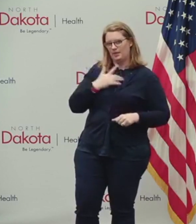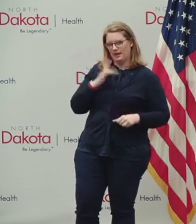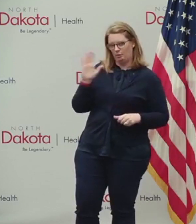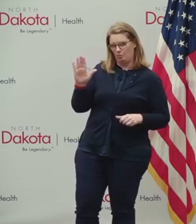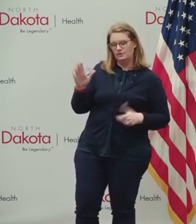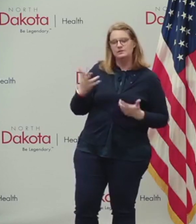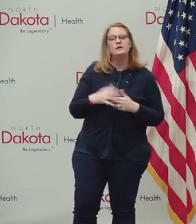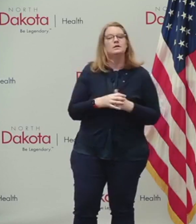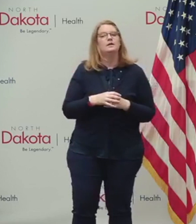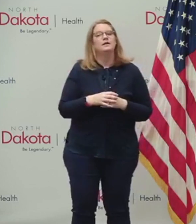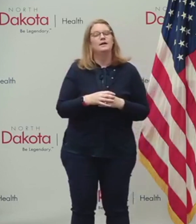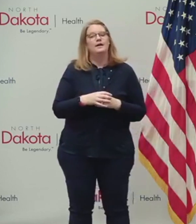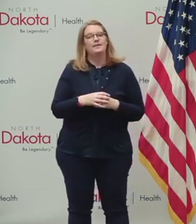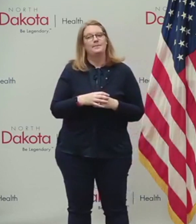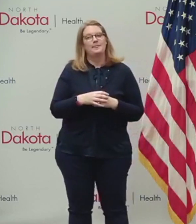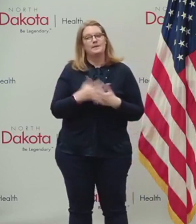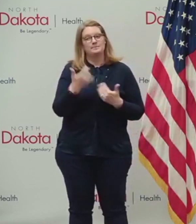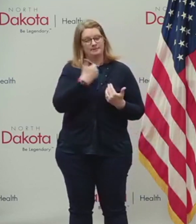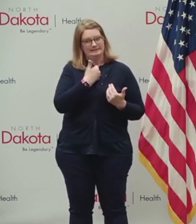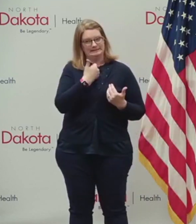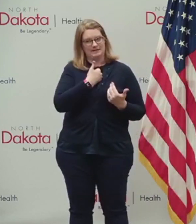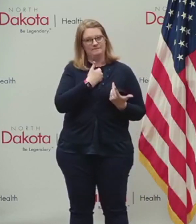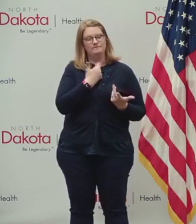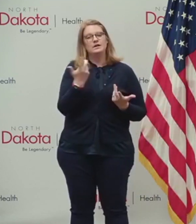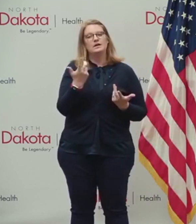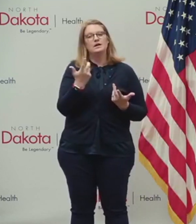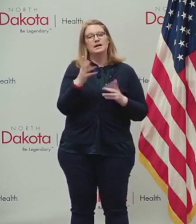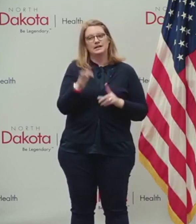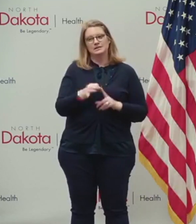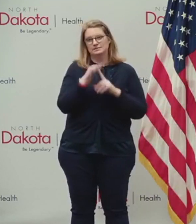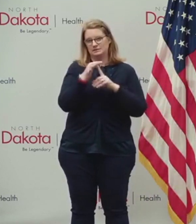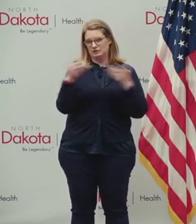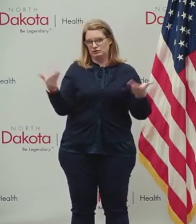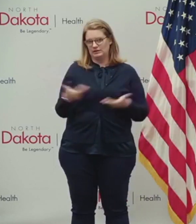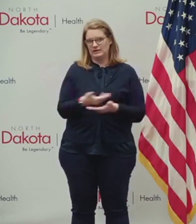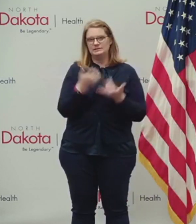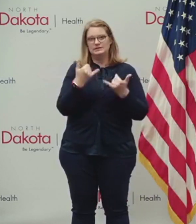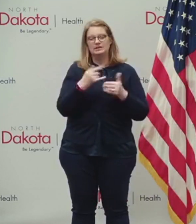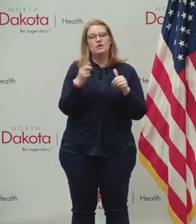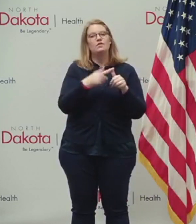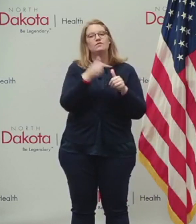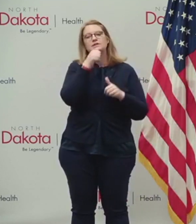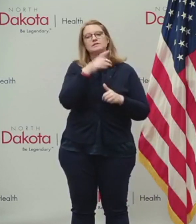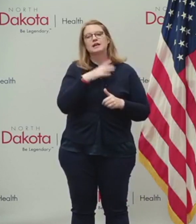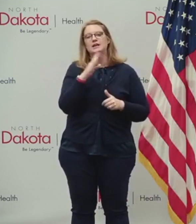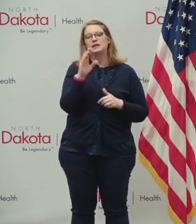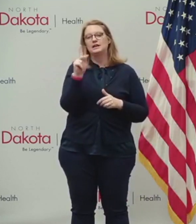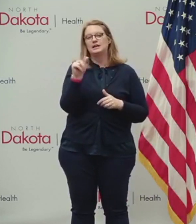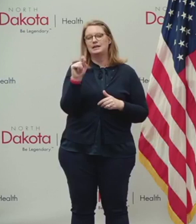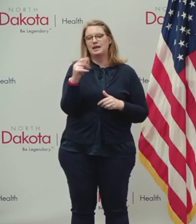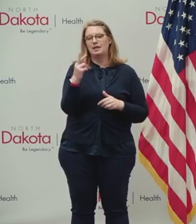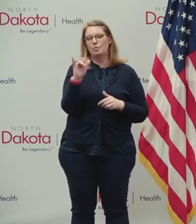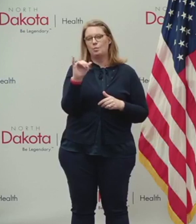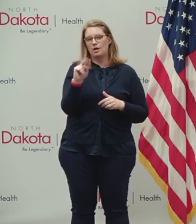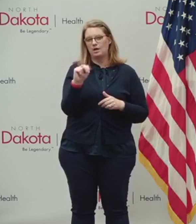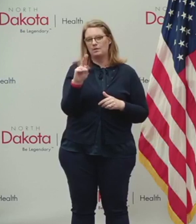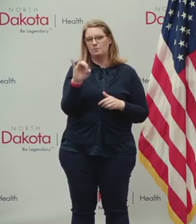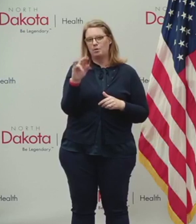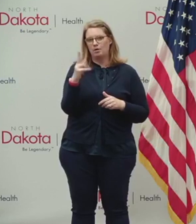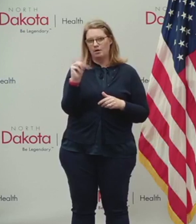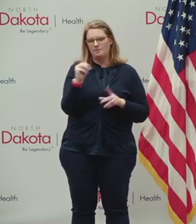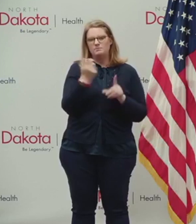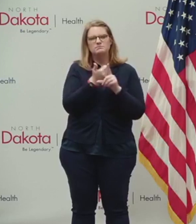we've got myself and our special guest today is First Lady Catherine Burgum, who'll be talking about Recovery